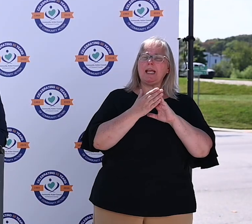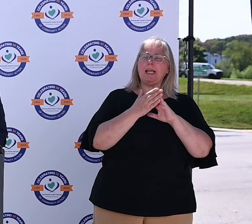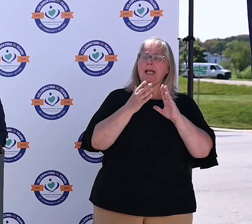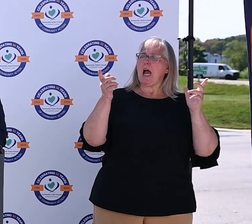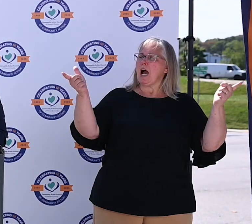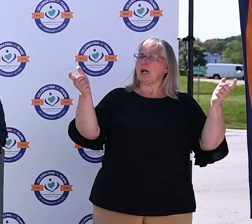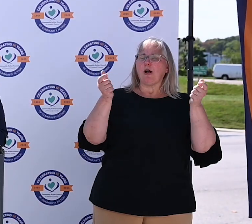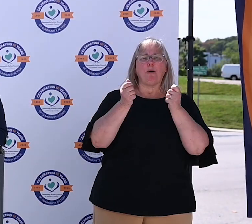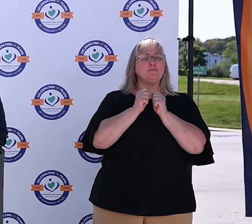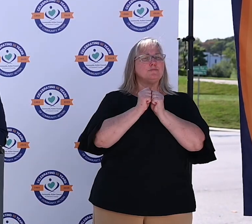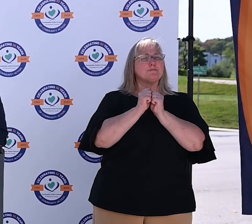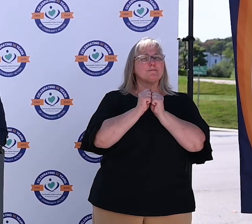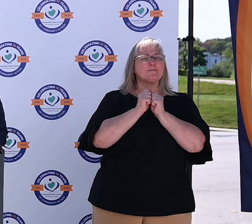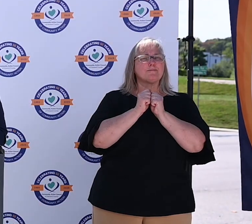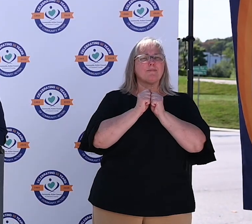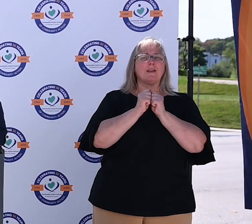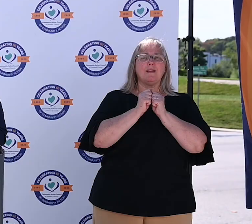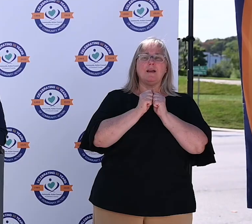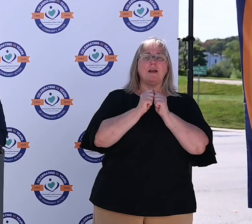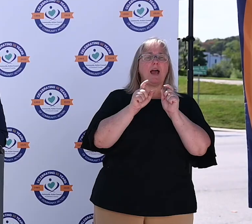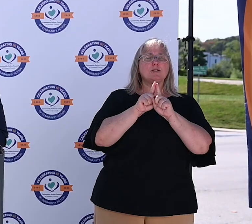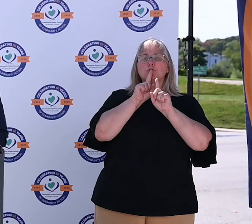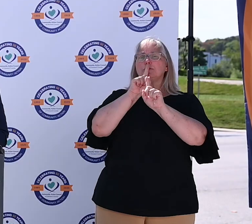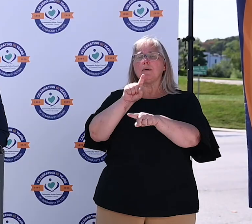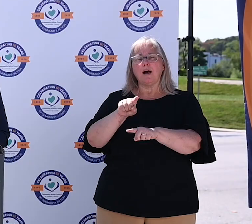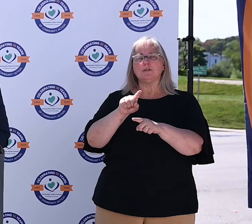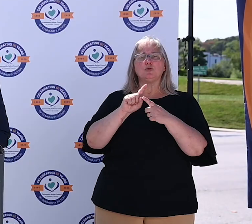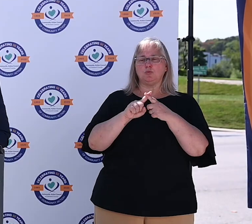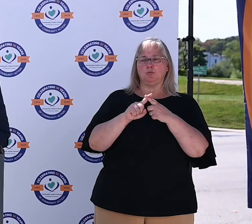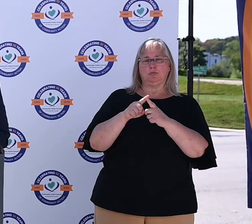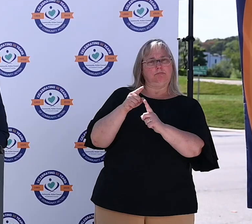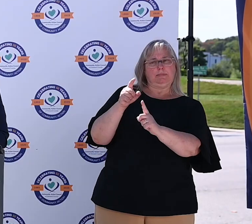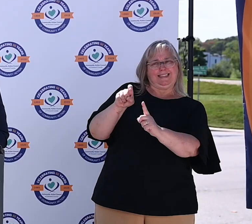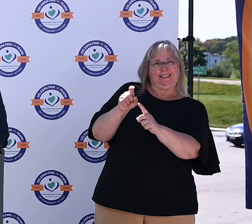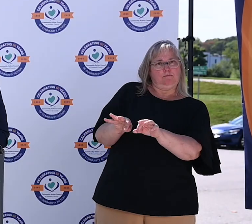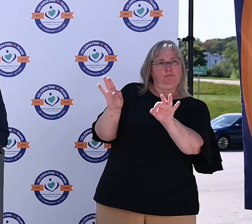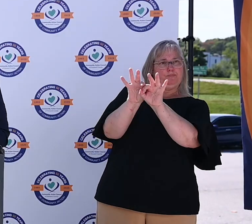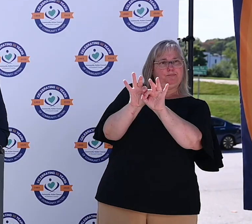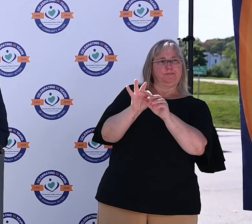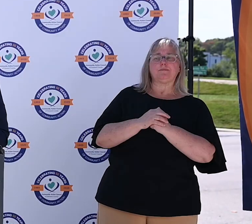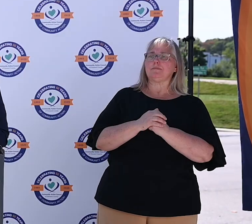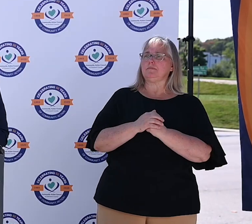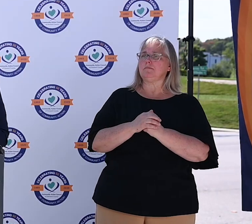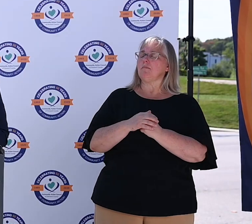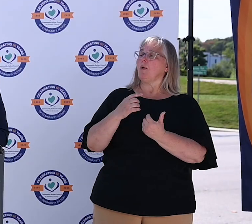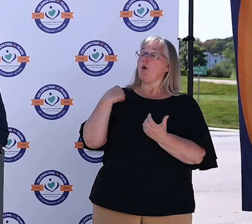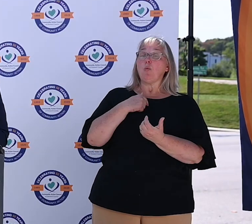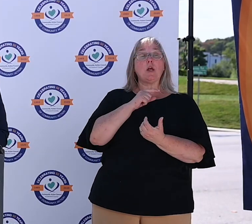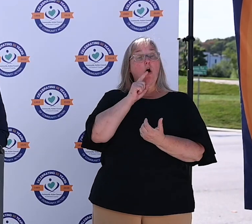come together to respond to an important need. We